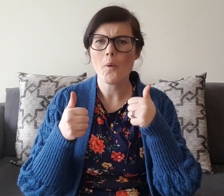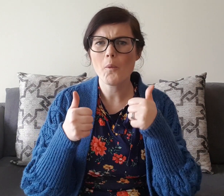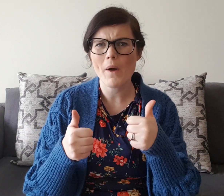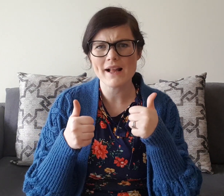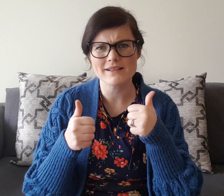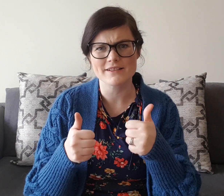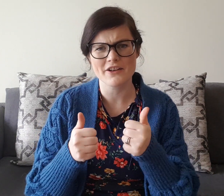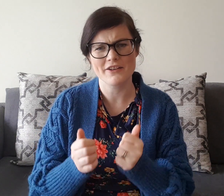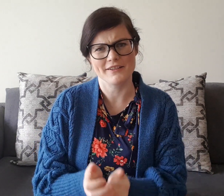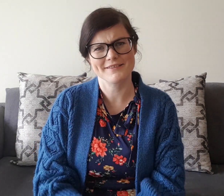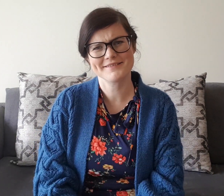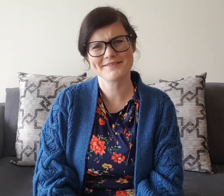Well done.